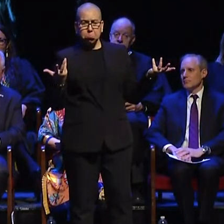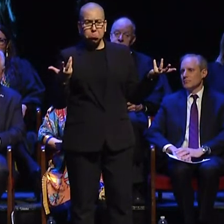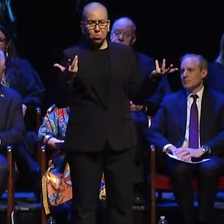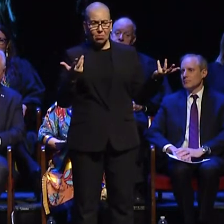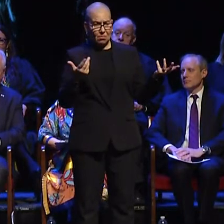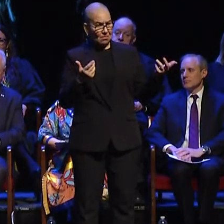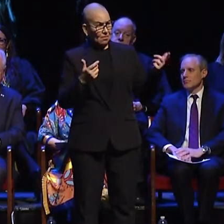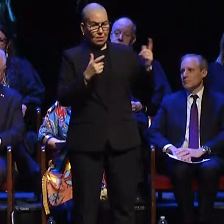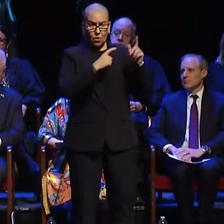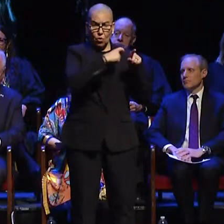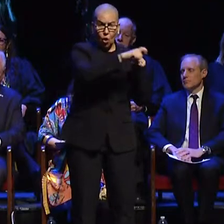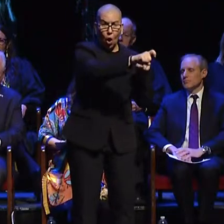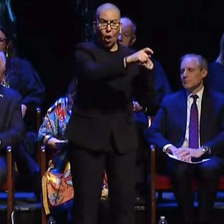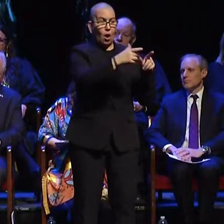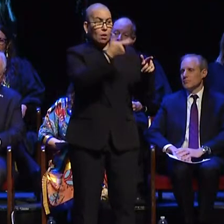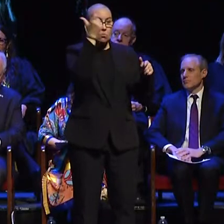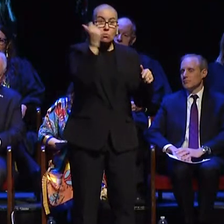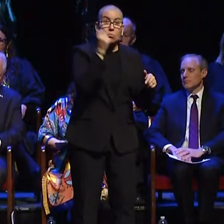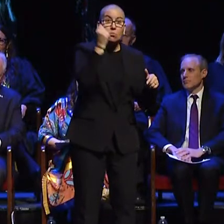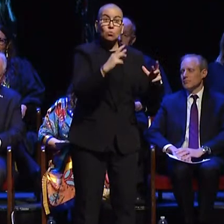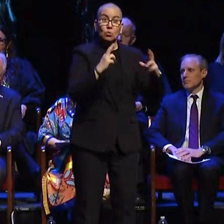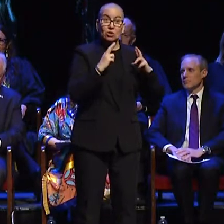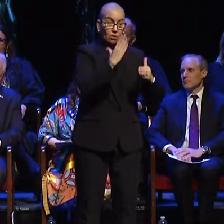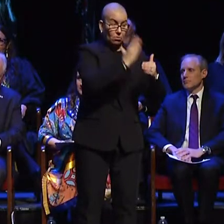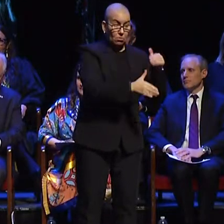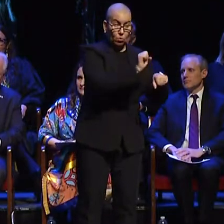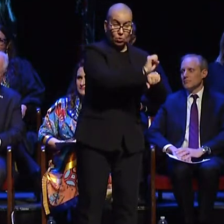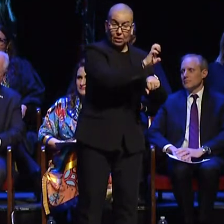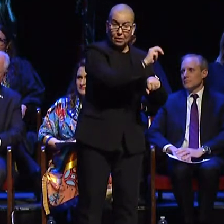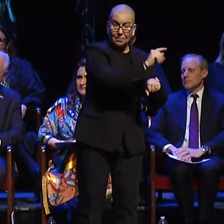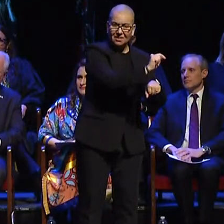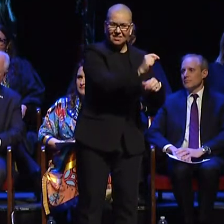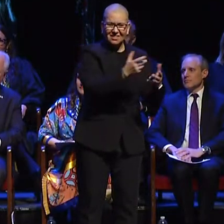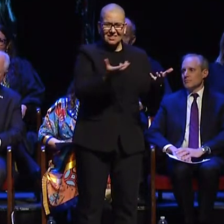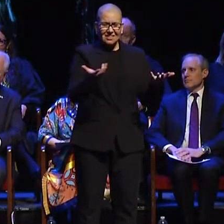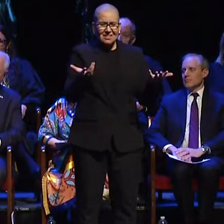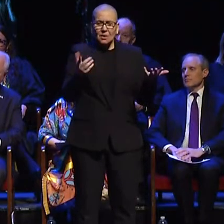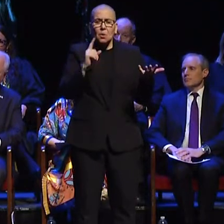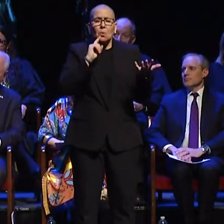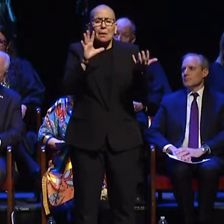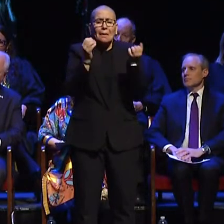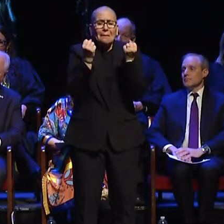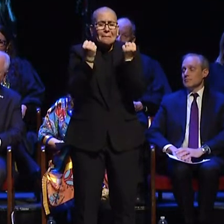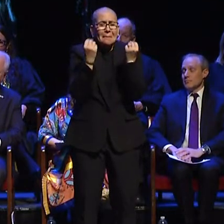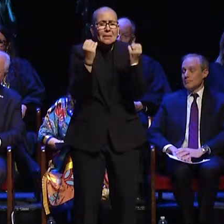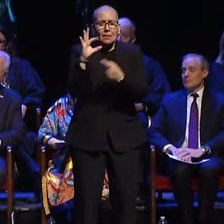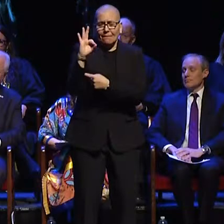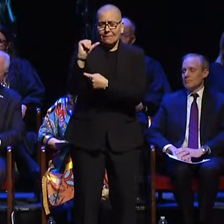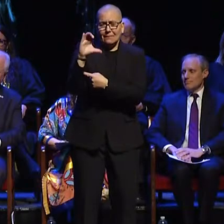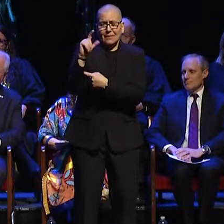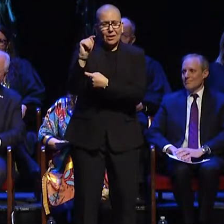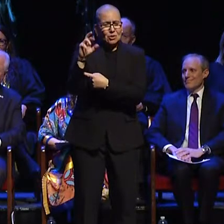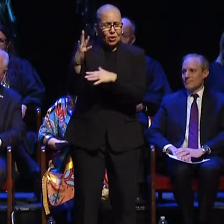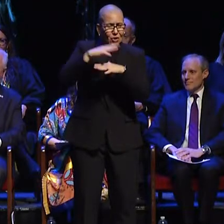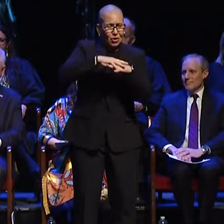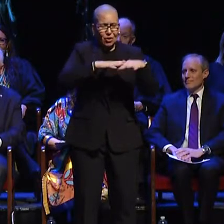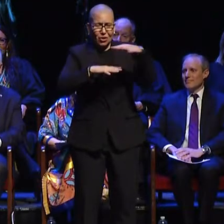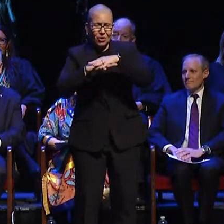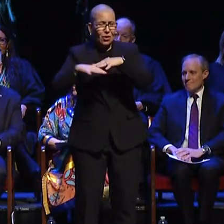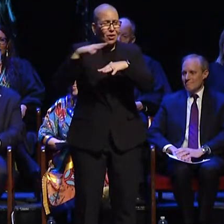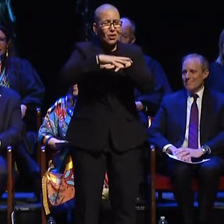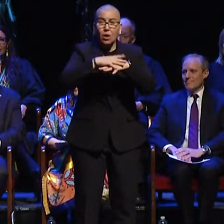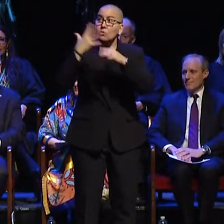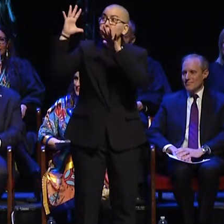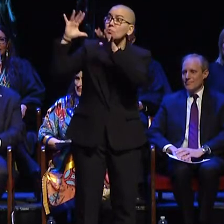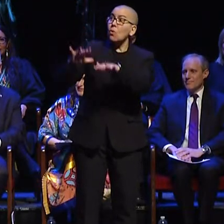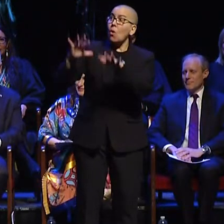faith. And many of us have learned to thank the heavens when the snow plows come so the kids can get to school and we don't